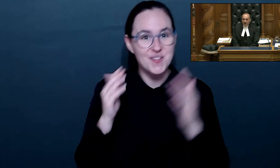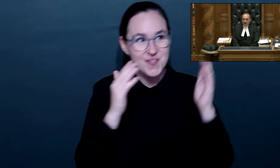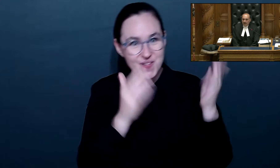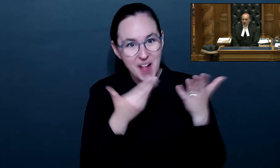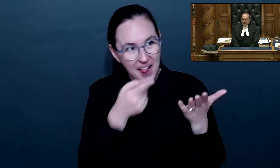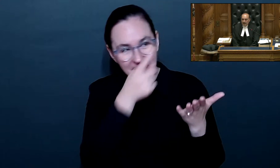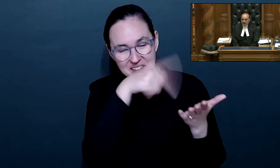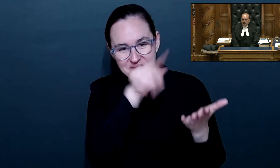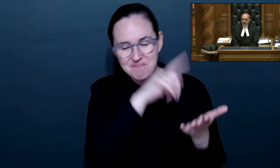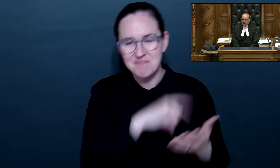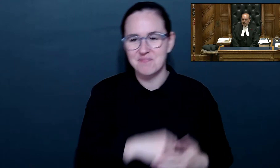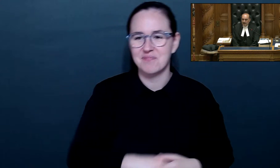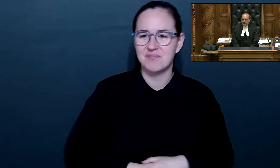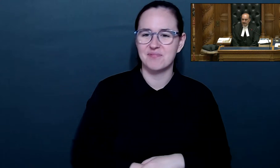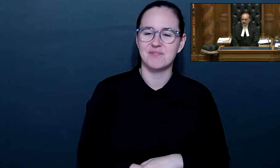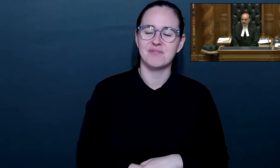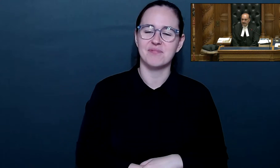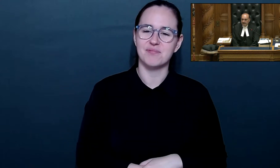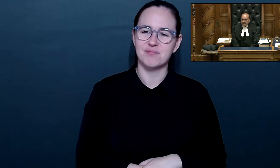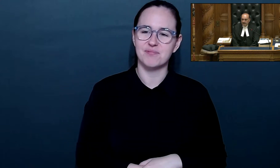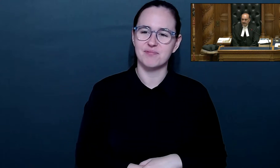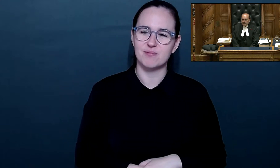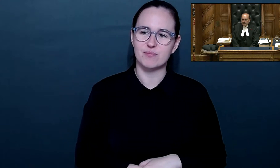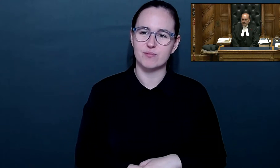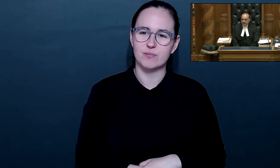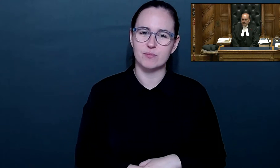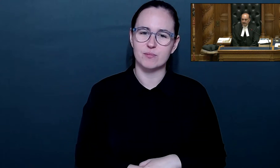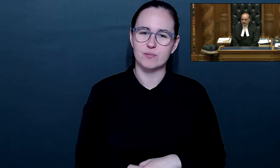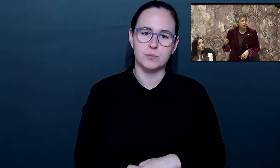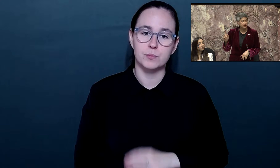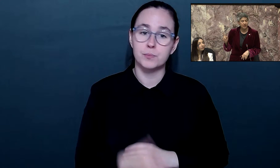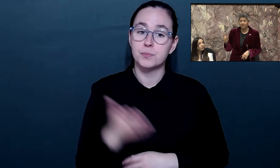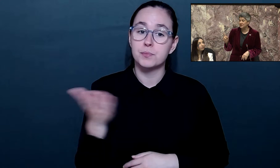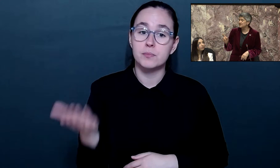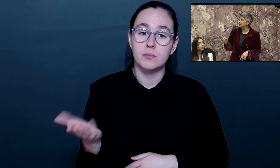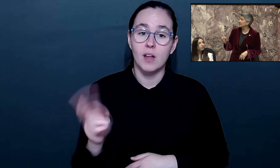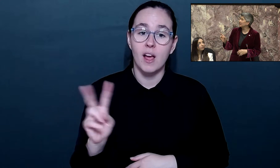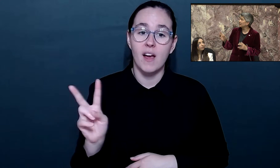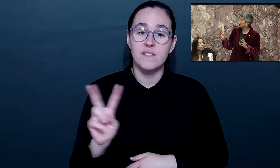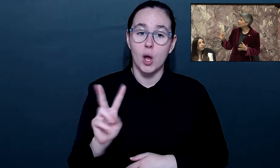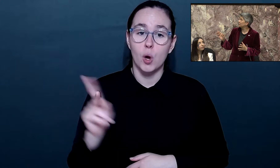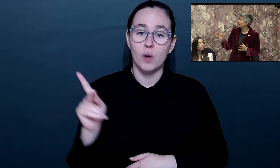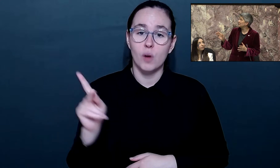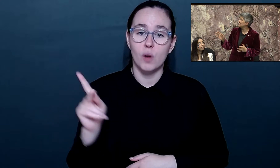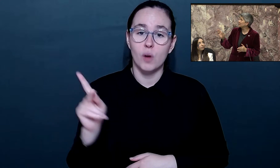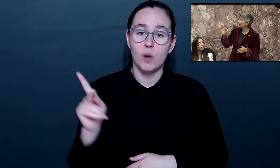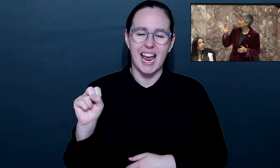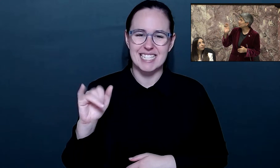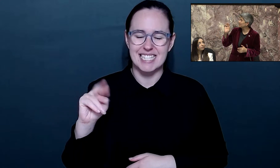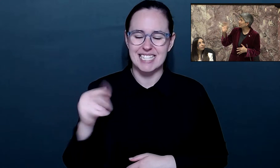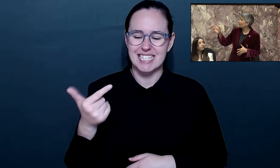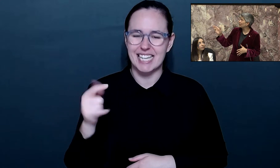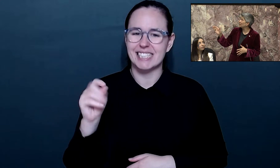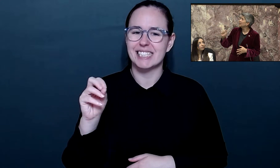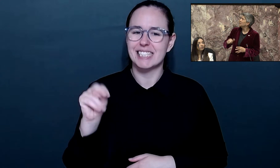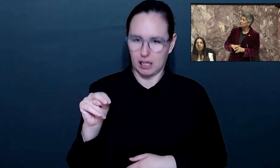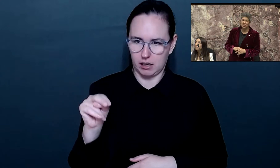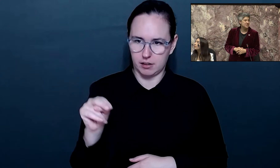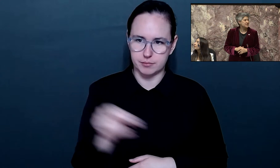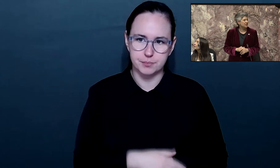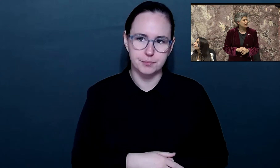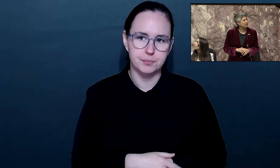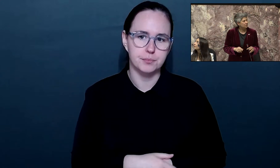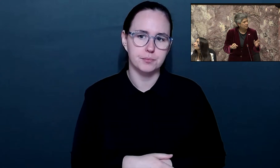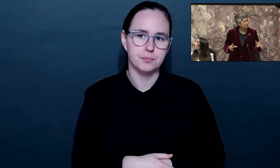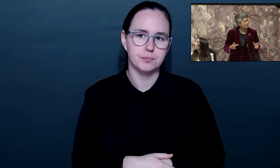Member for Vancouver Kensington. Thank you very much, Mr. Speaker. I'm really pleased to look up and see a good friend, Baljit Fajardo.